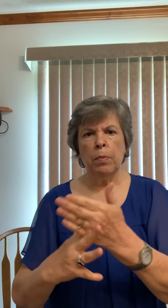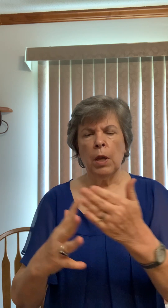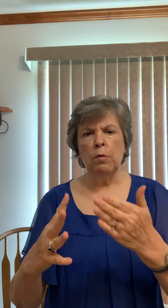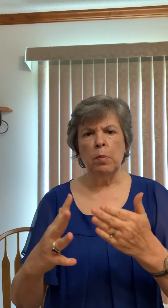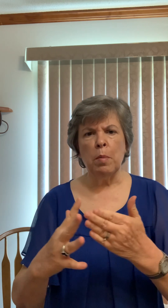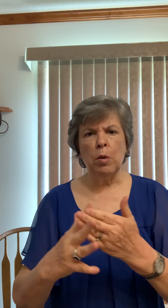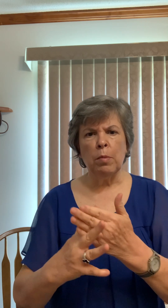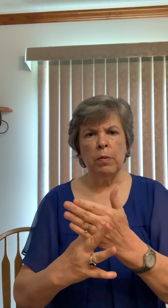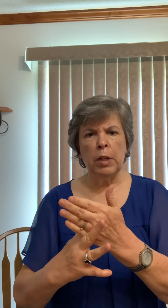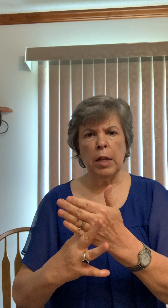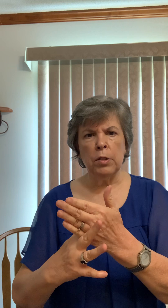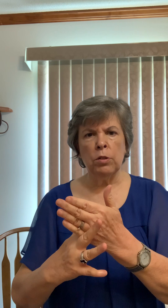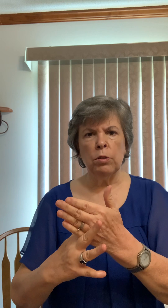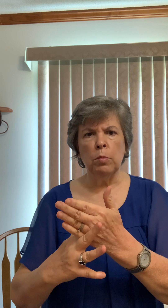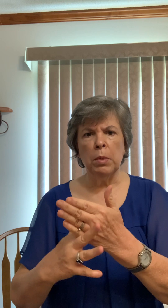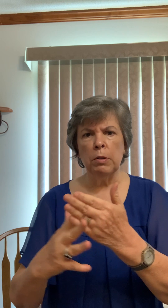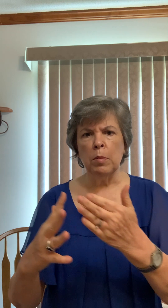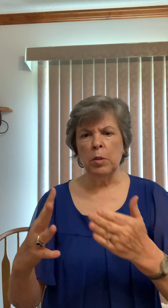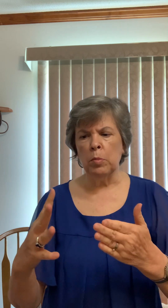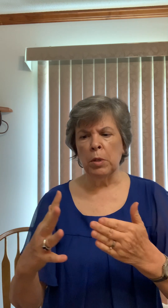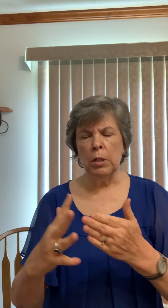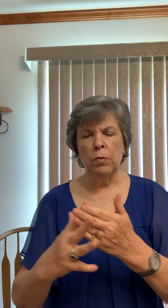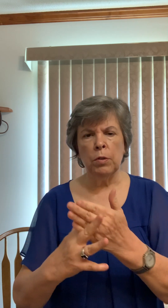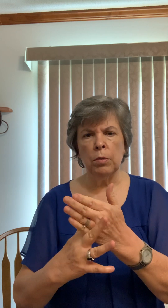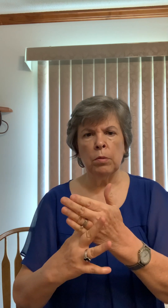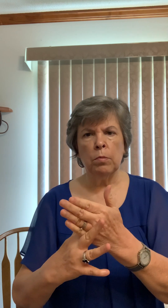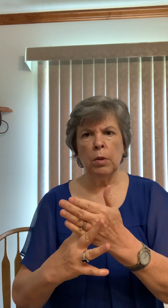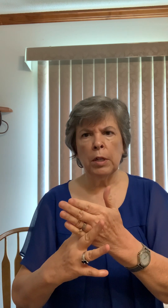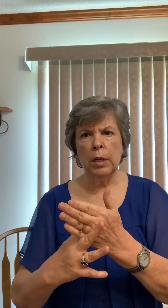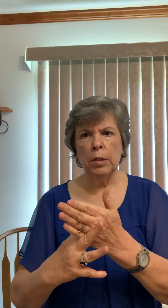And remember, I'm left-handed, so you mirror image me if you're right-handed.